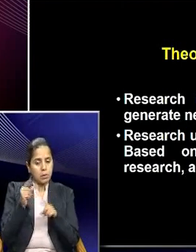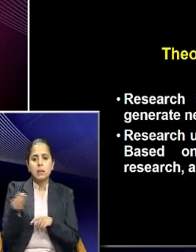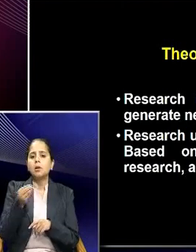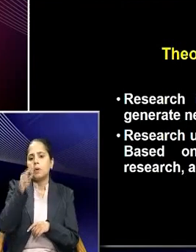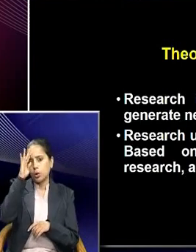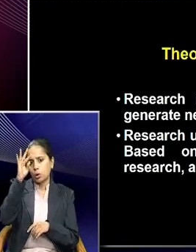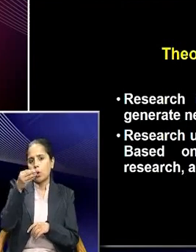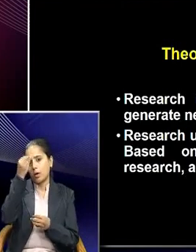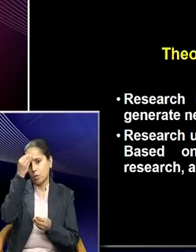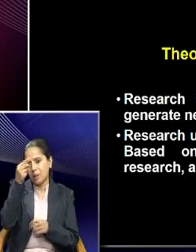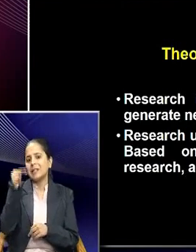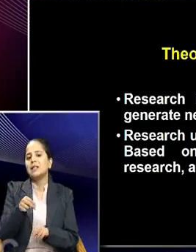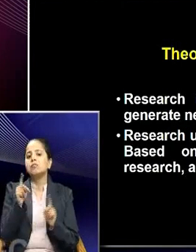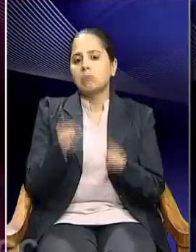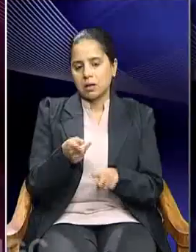theoretical insights.